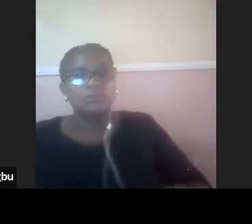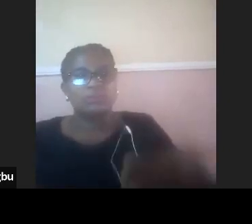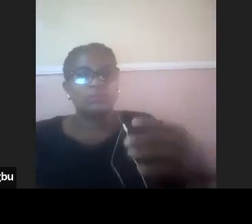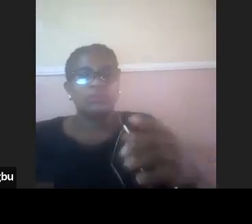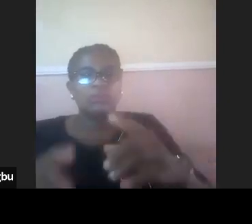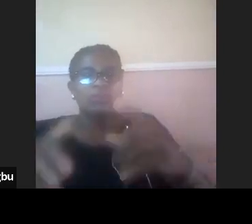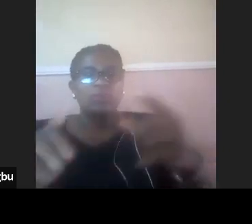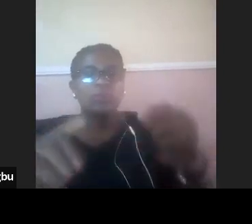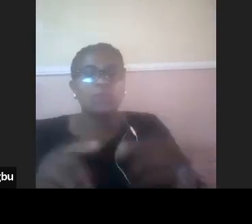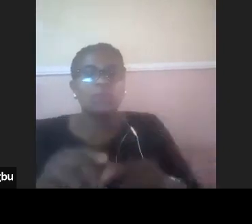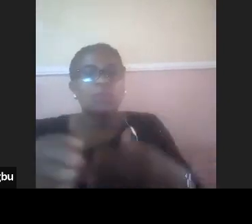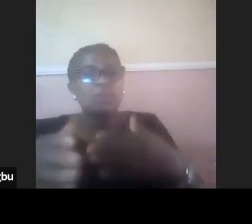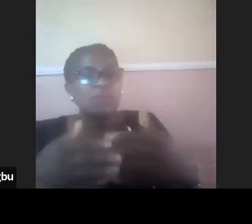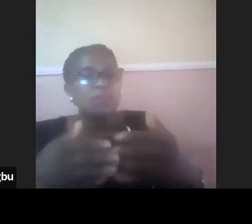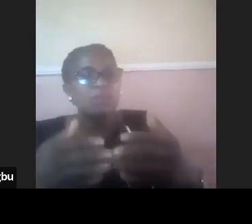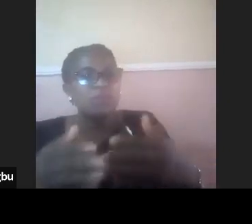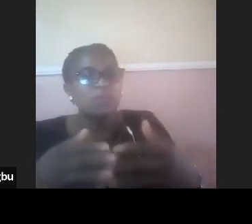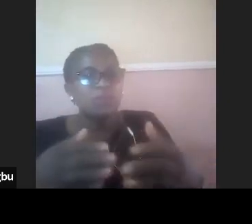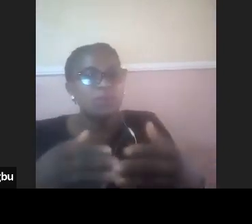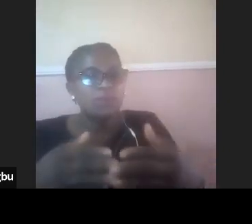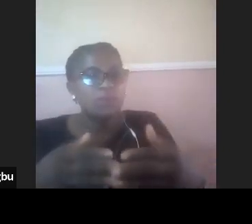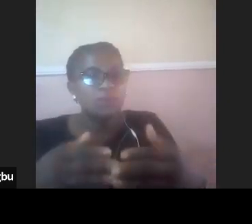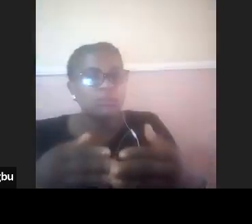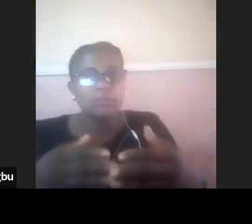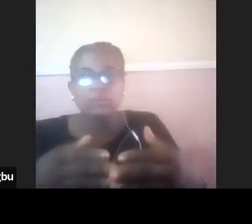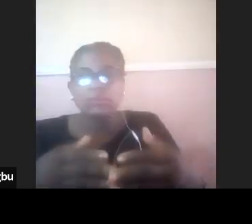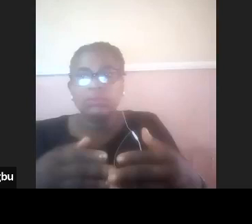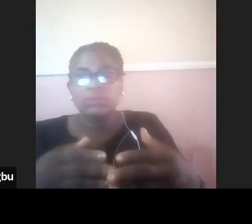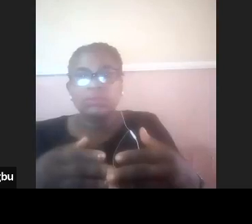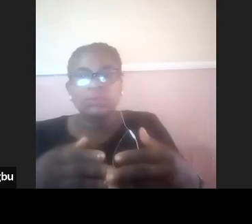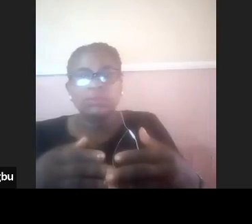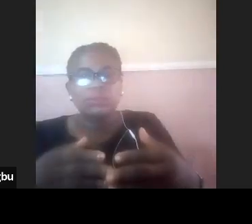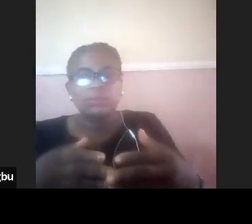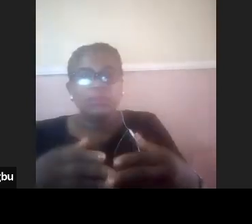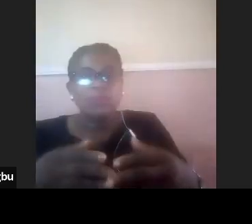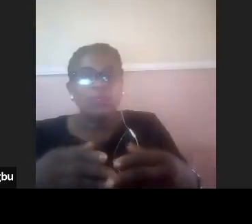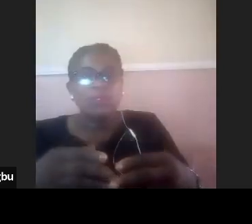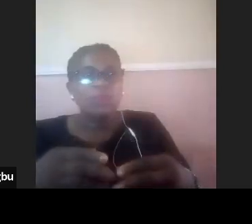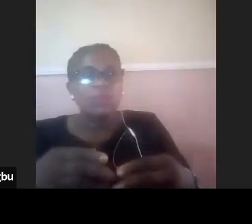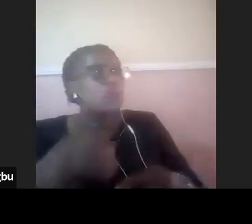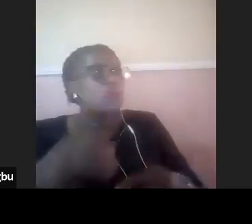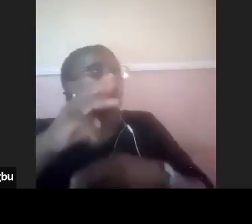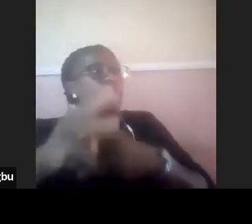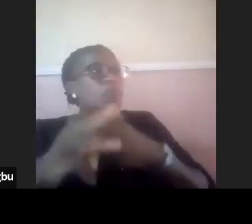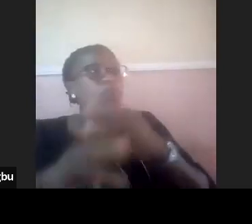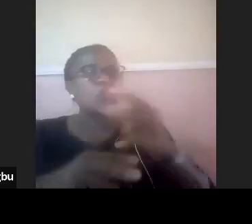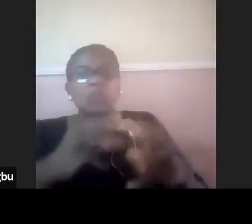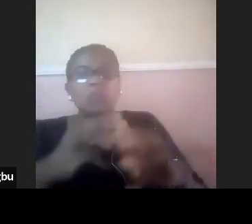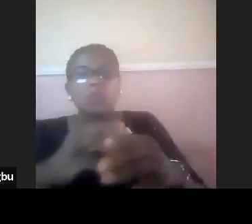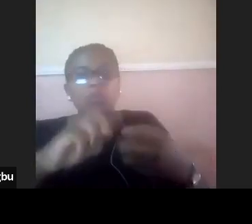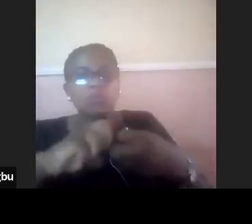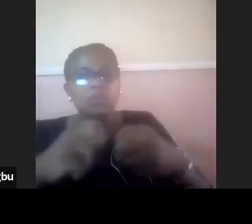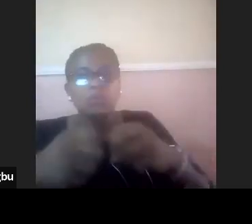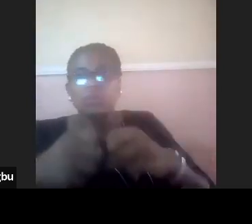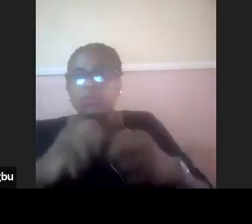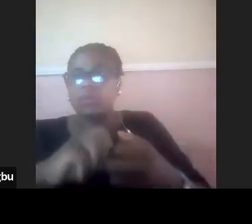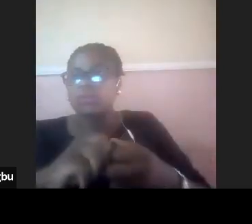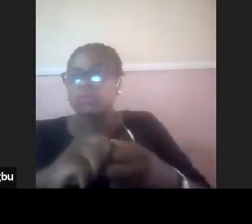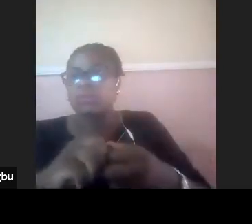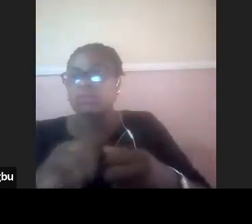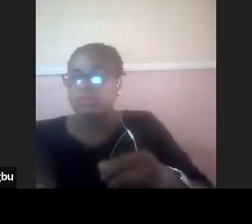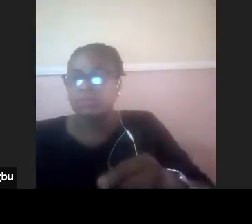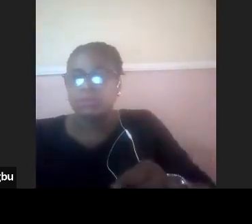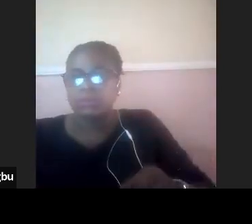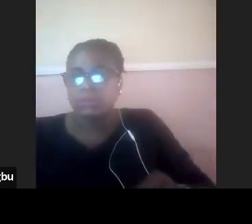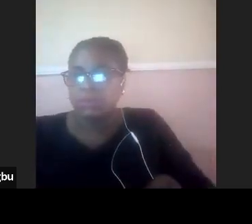next 10 years, there's going to be some global economic crisis. And because of